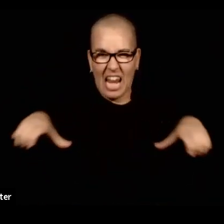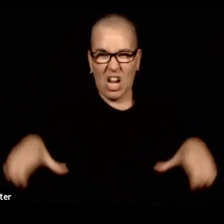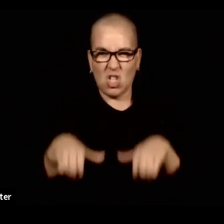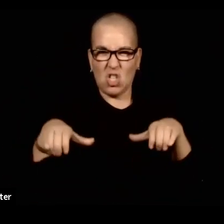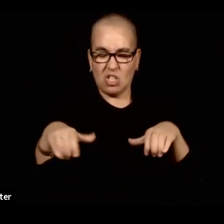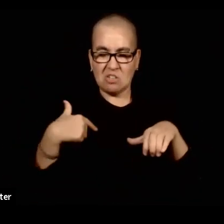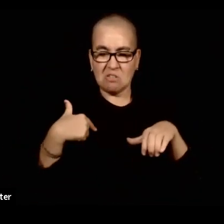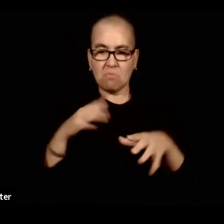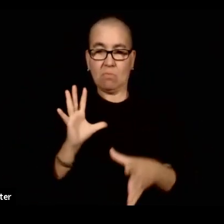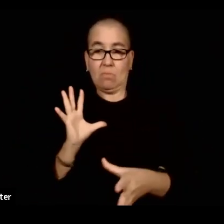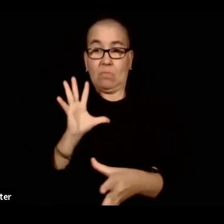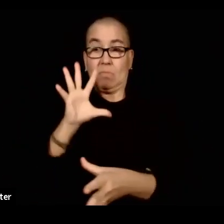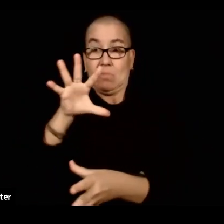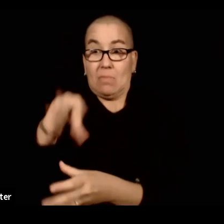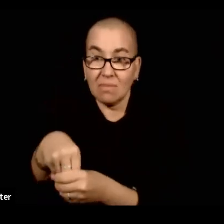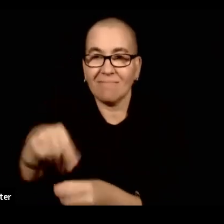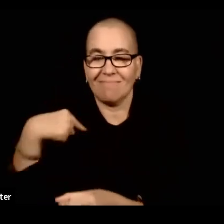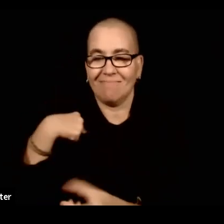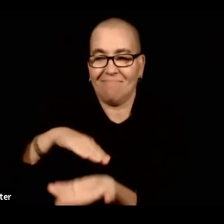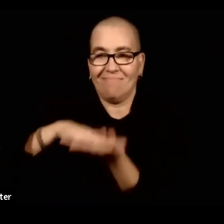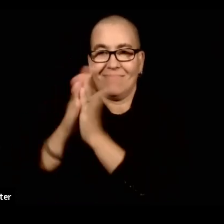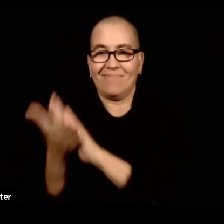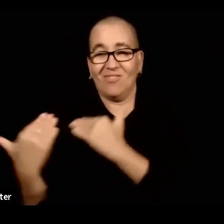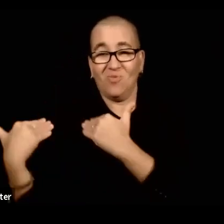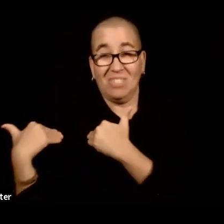of our state from moving ahead toward